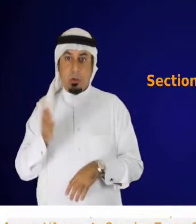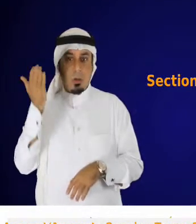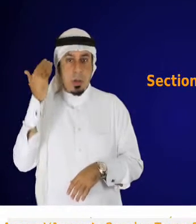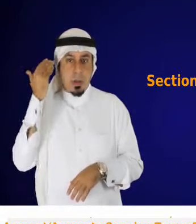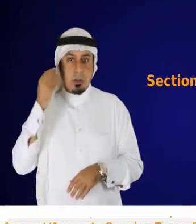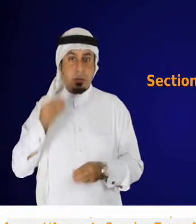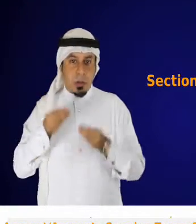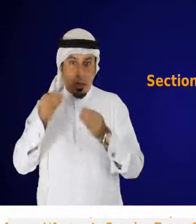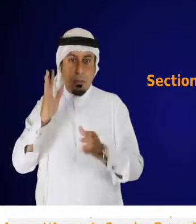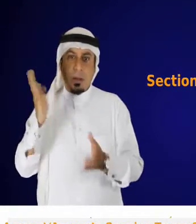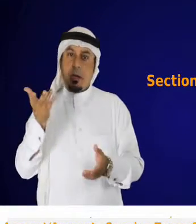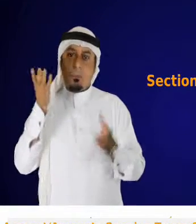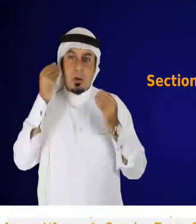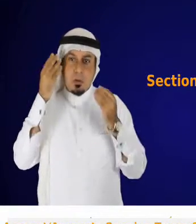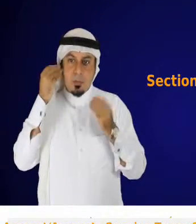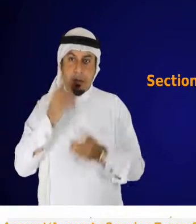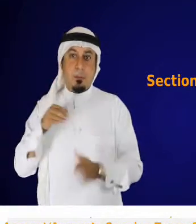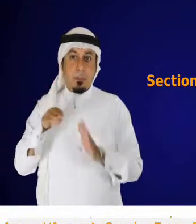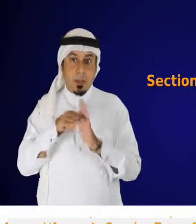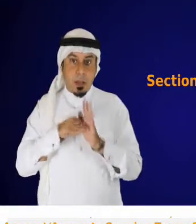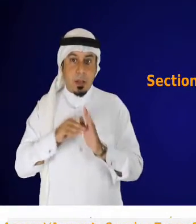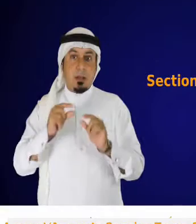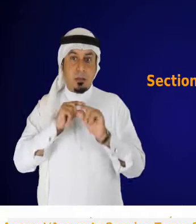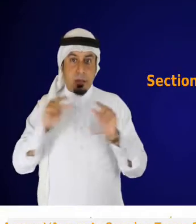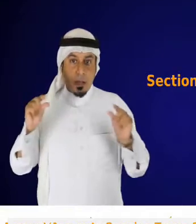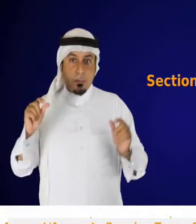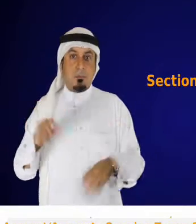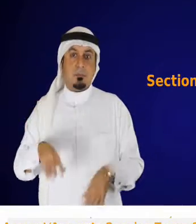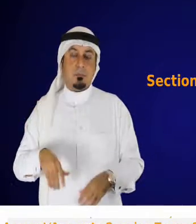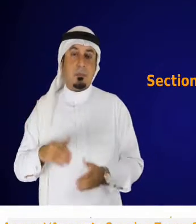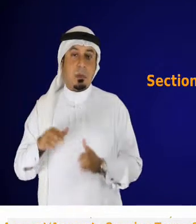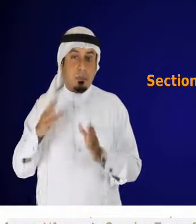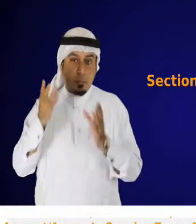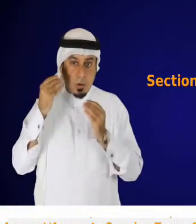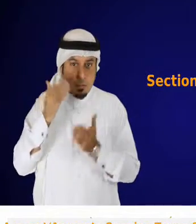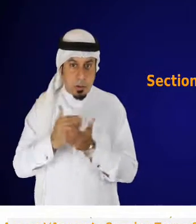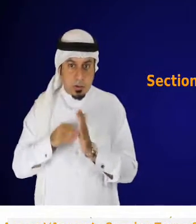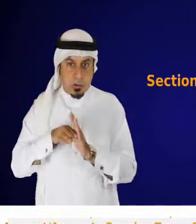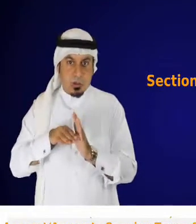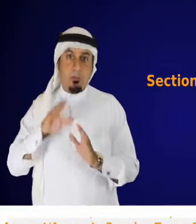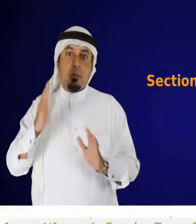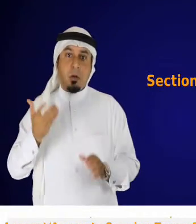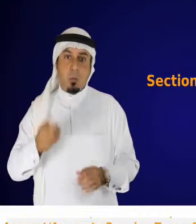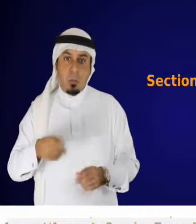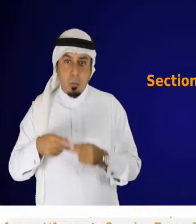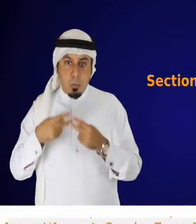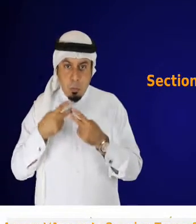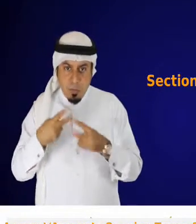accounts, deposits and balances with all other banks operating inside or outside the state of Qatar or their